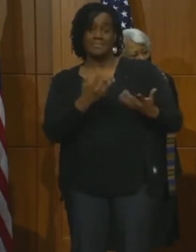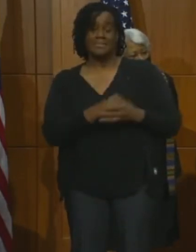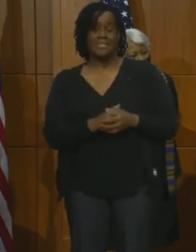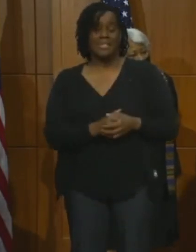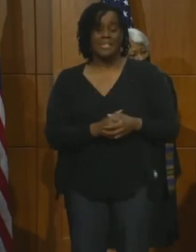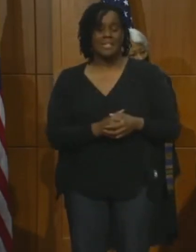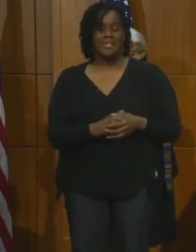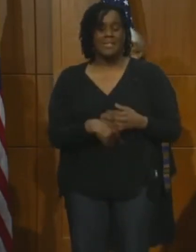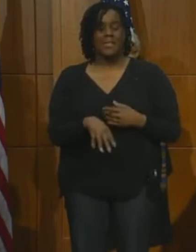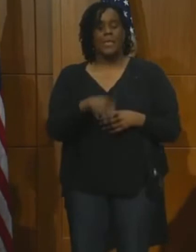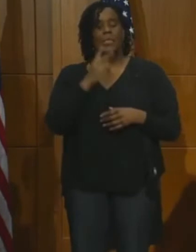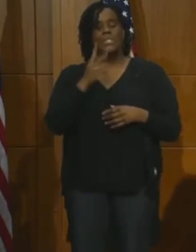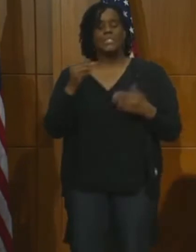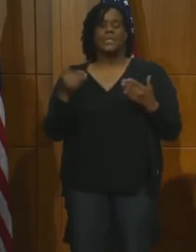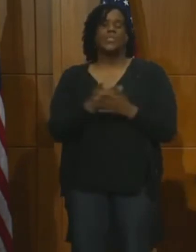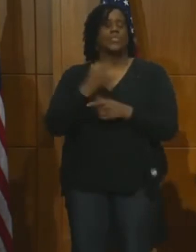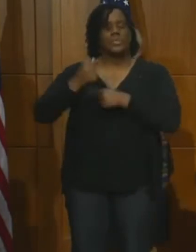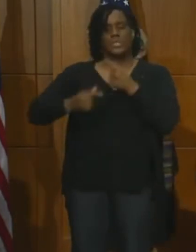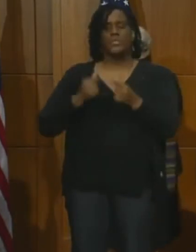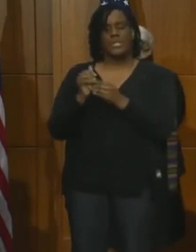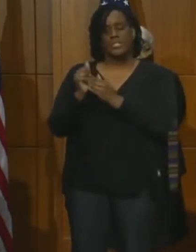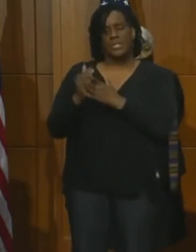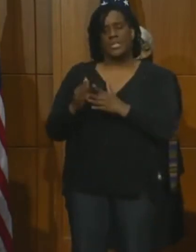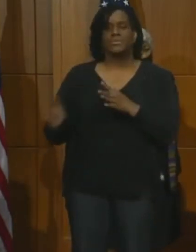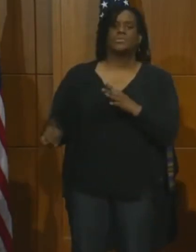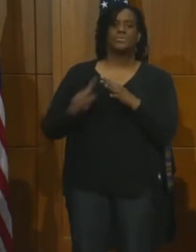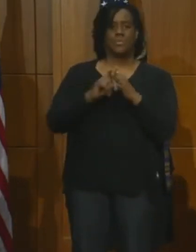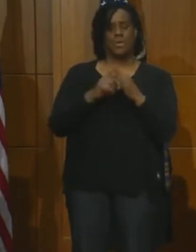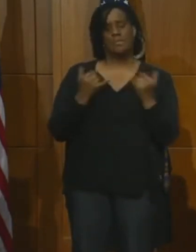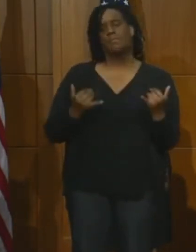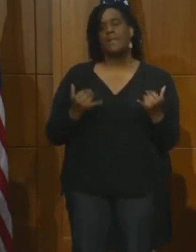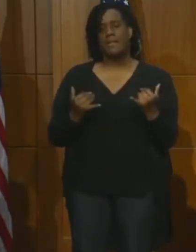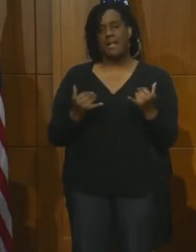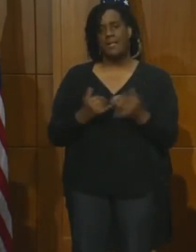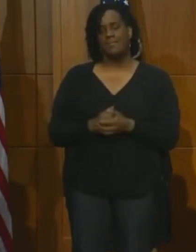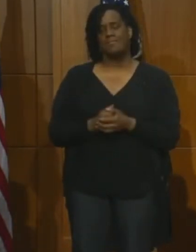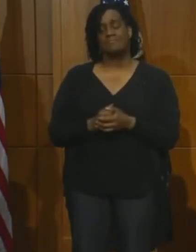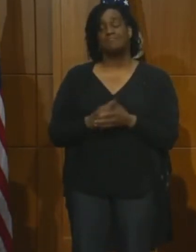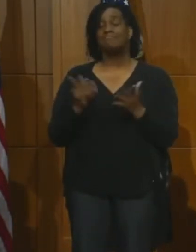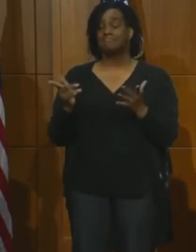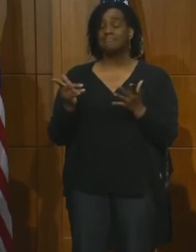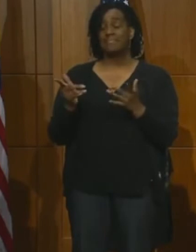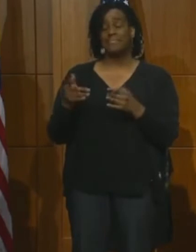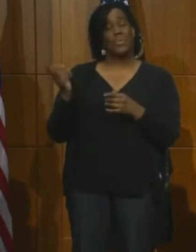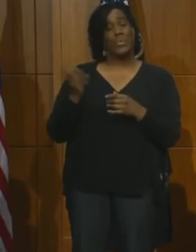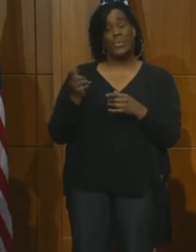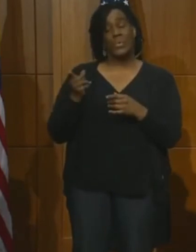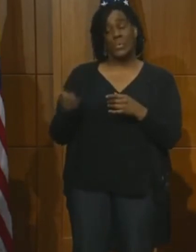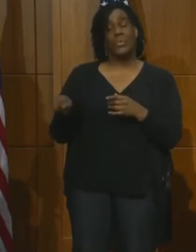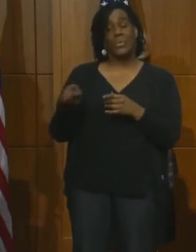We are seeing an entirely new generation of leaders emerging right now, and they're potent. I'm